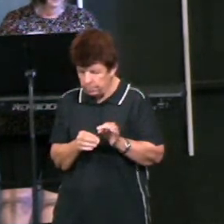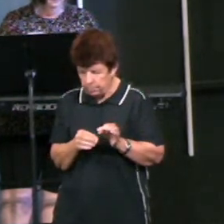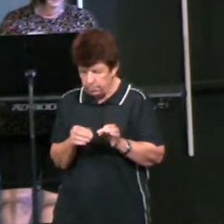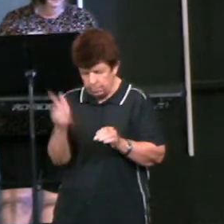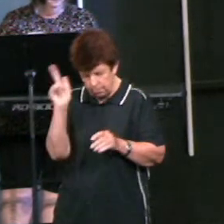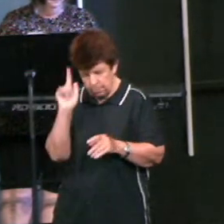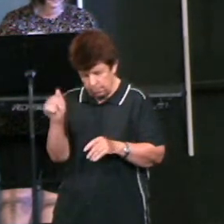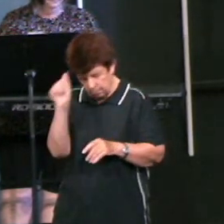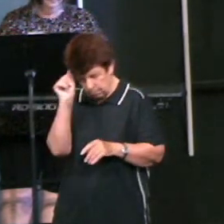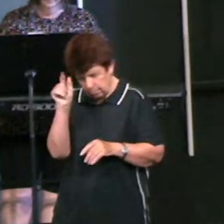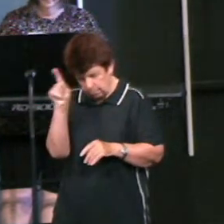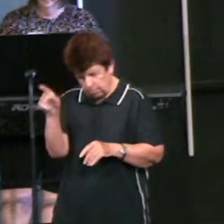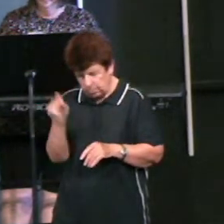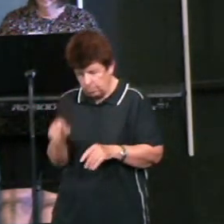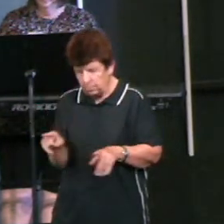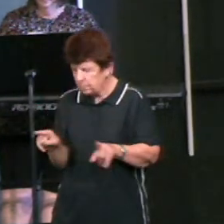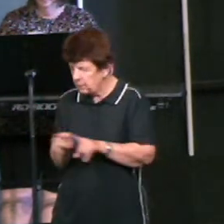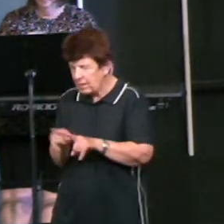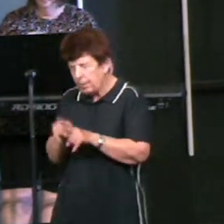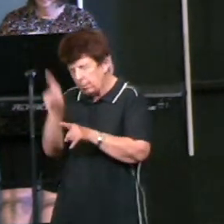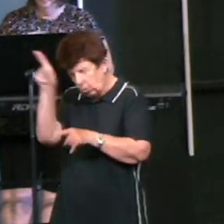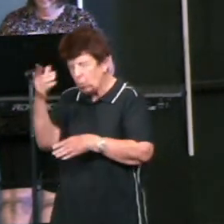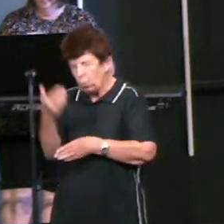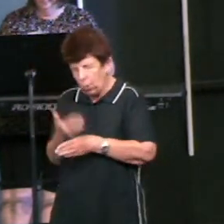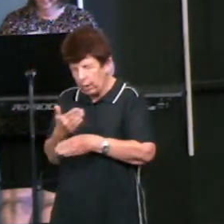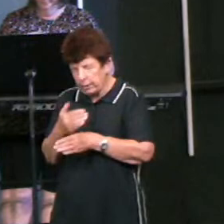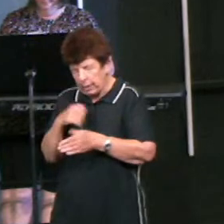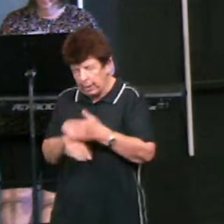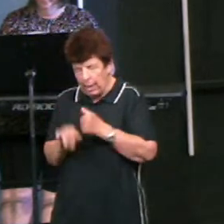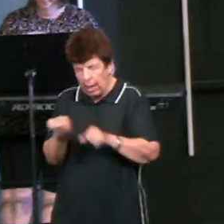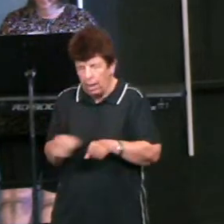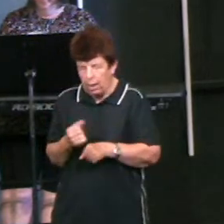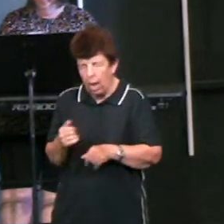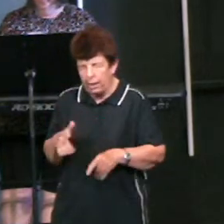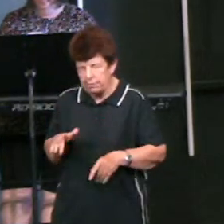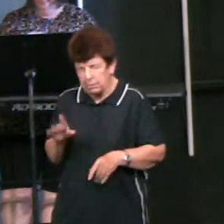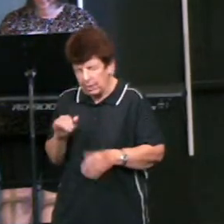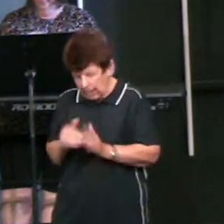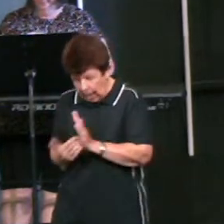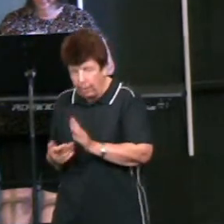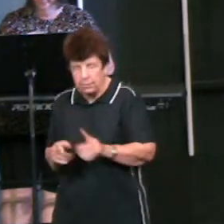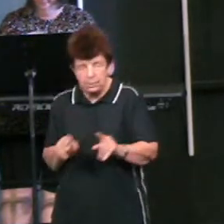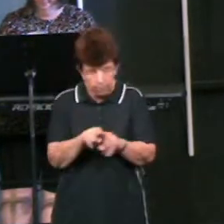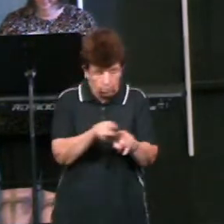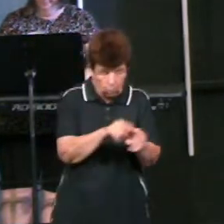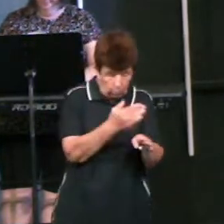And Lord, we know that just as you are at work in our lives now, you were at work in our lives then.